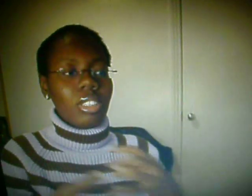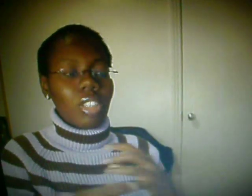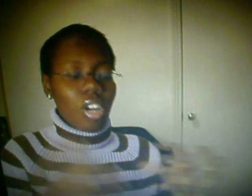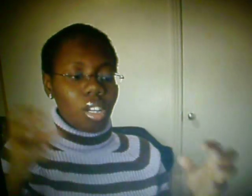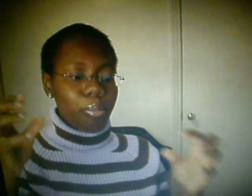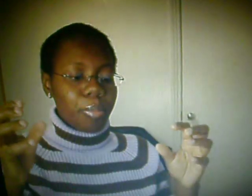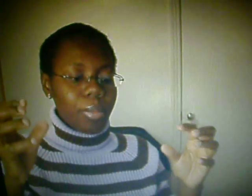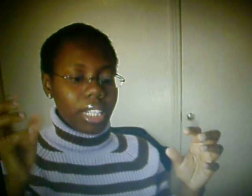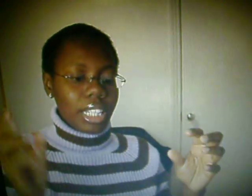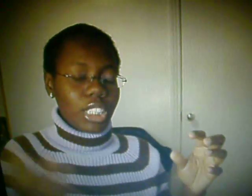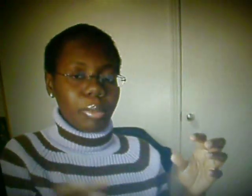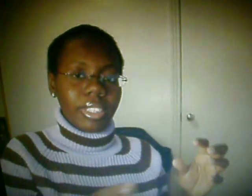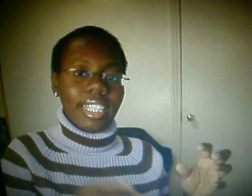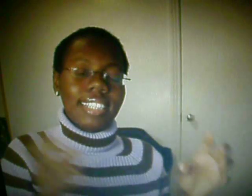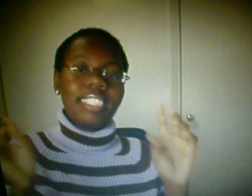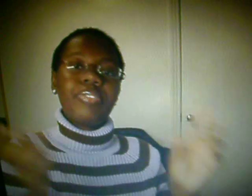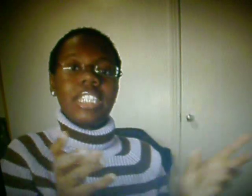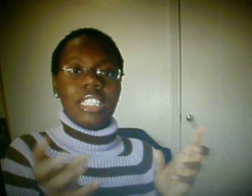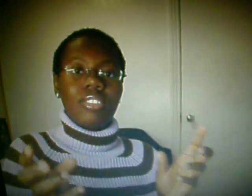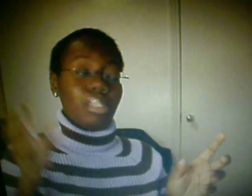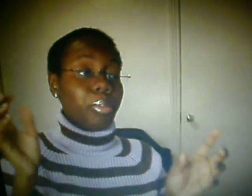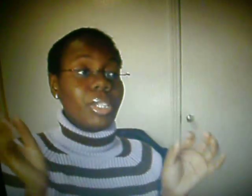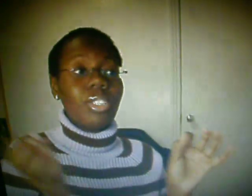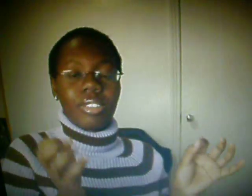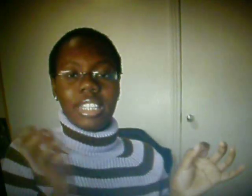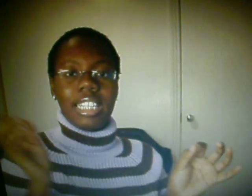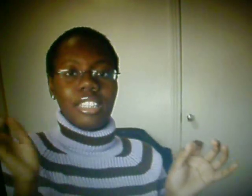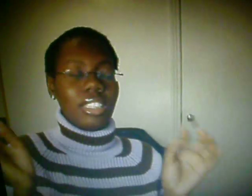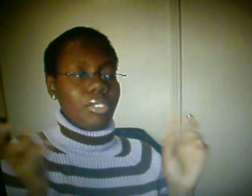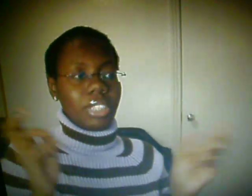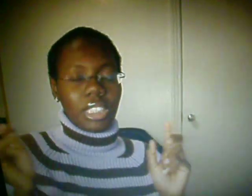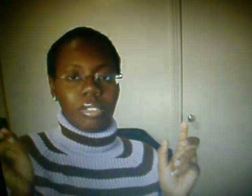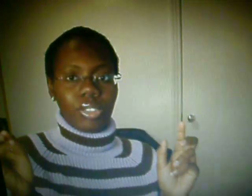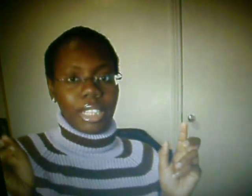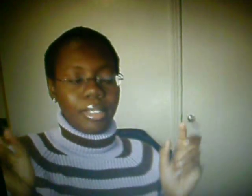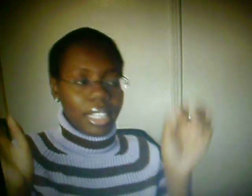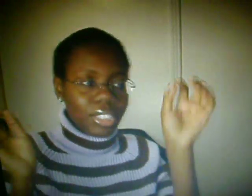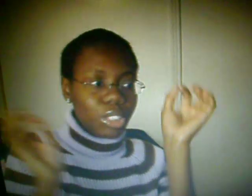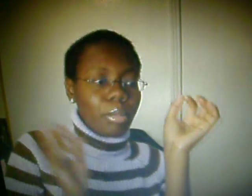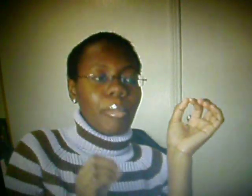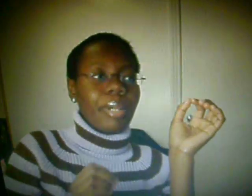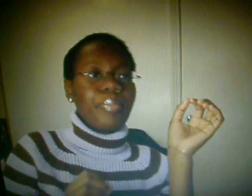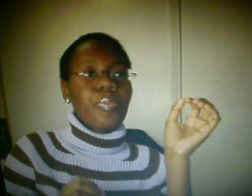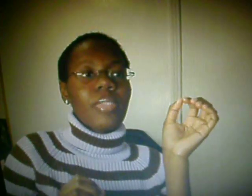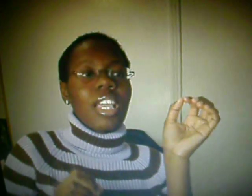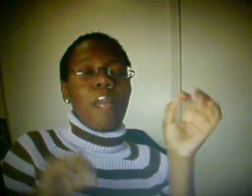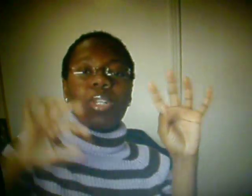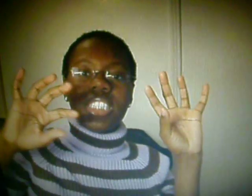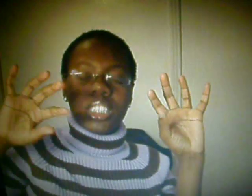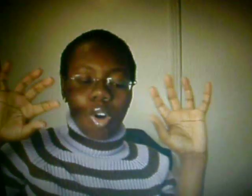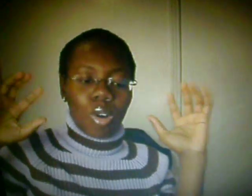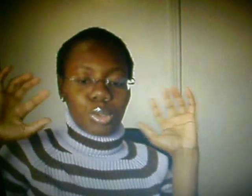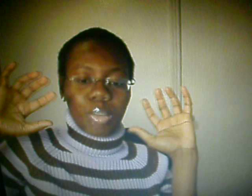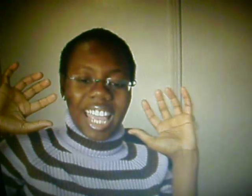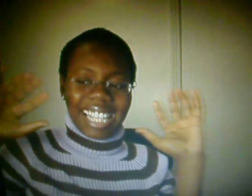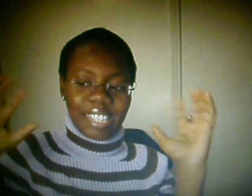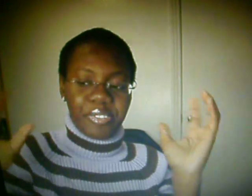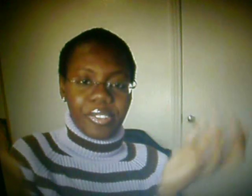each person has different gifts. The body of Christ has different gifts, right? Each member. But it's all to edify